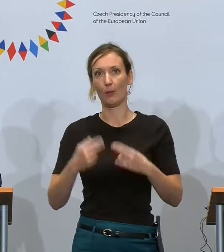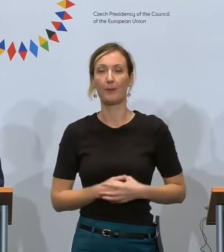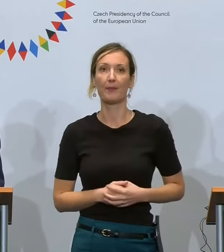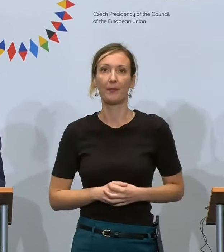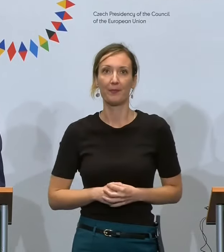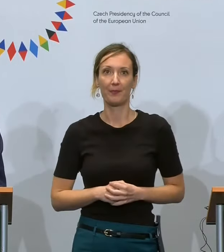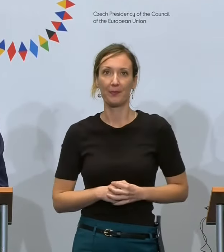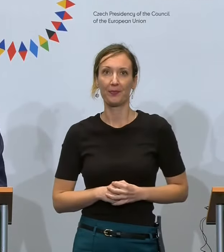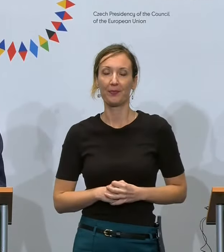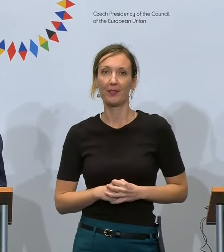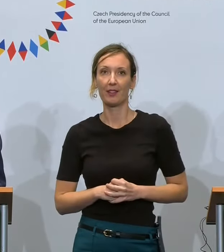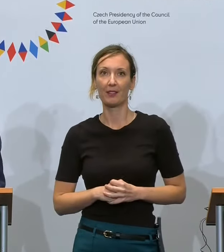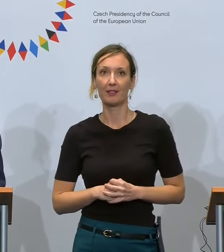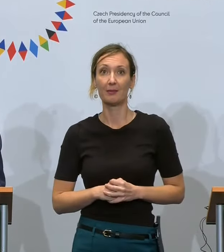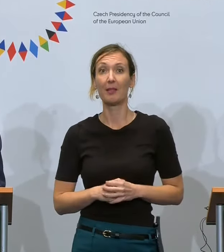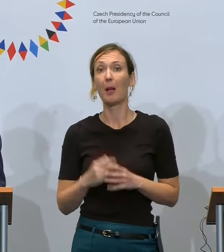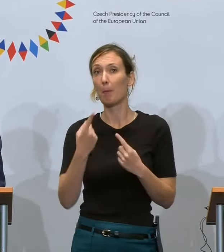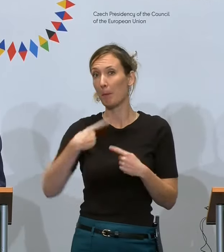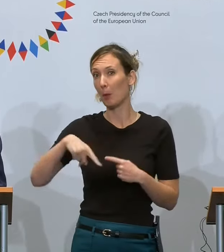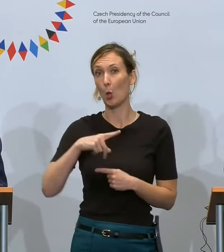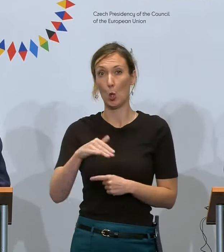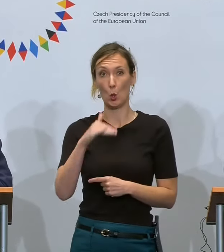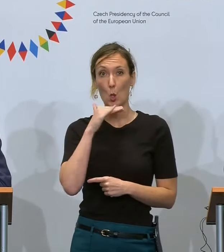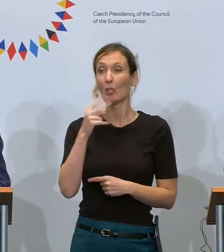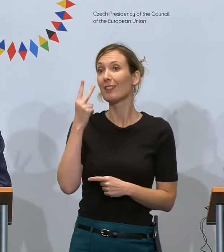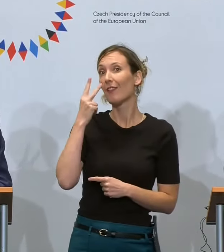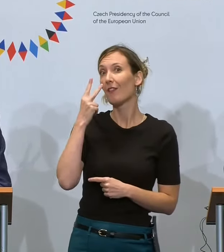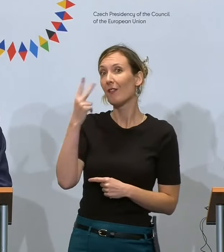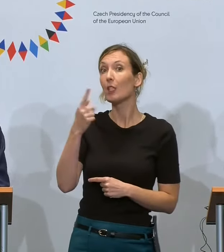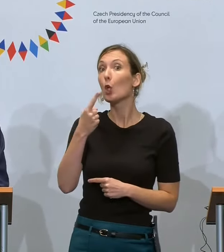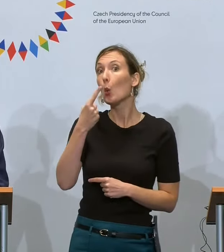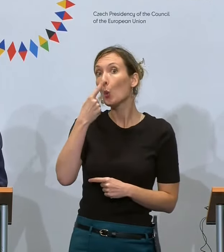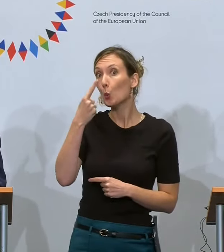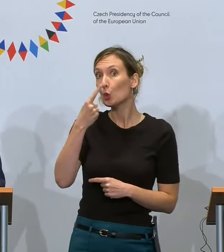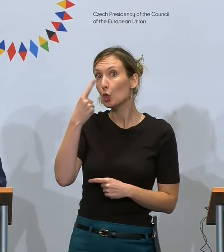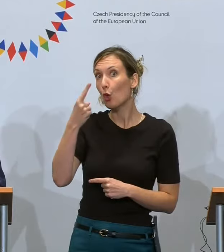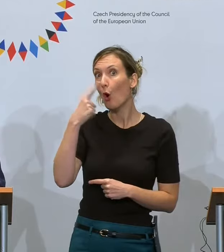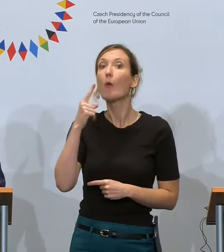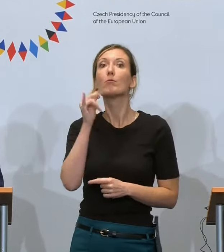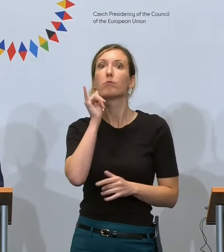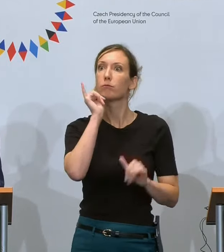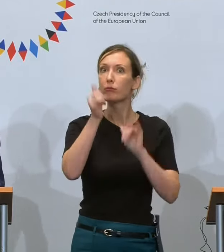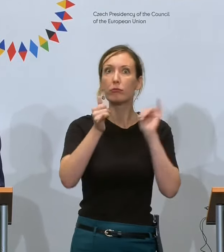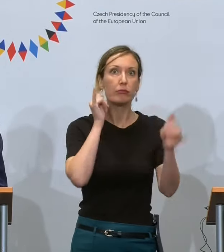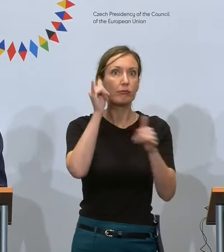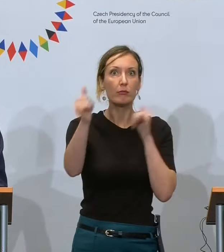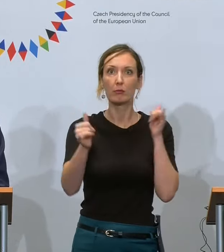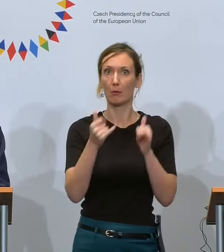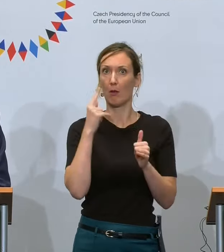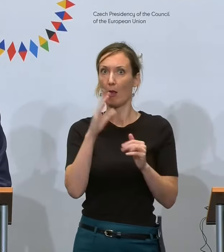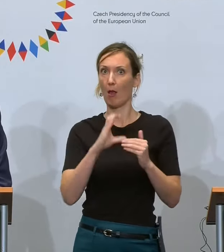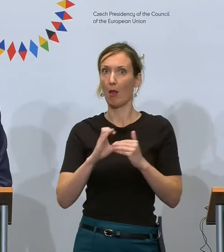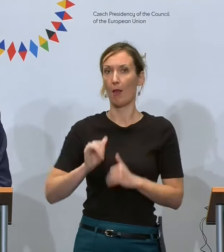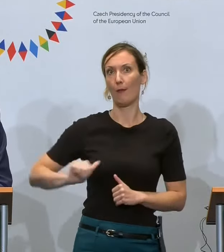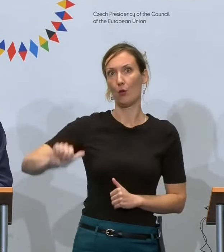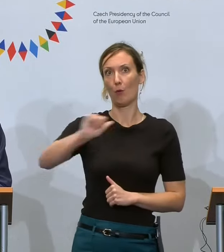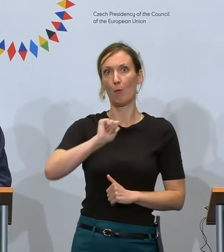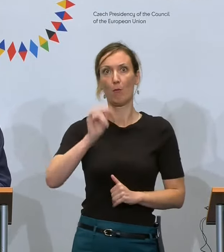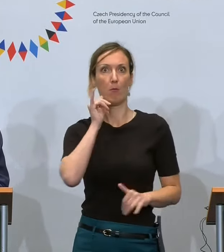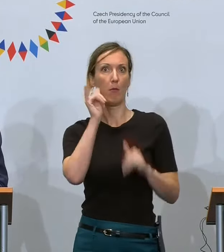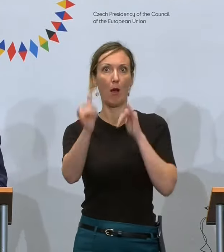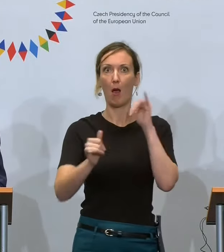seen many Russians traveling for leisure and shopping